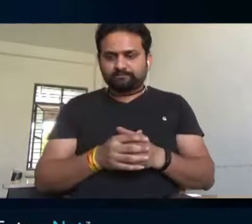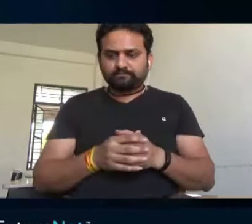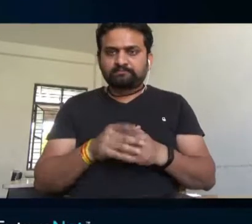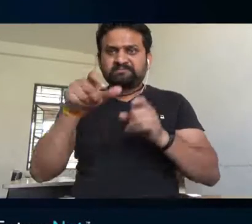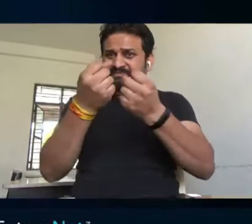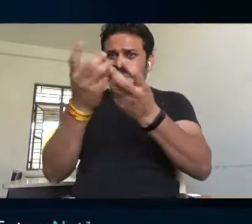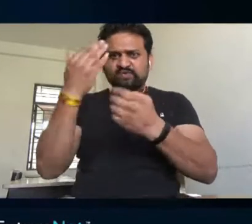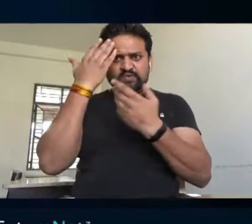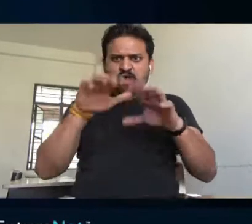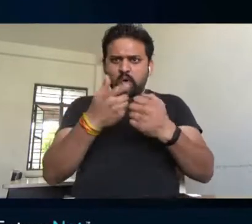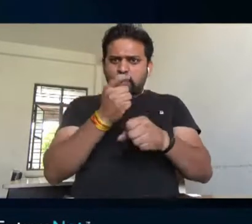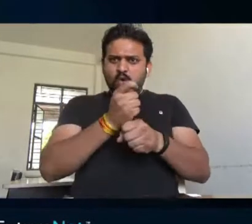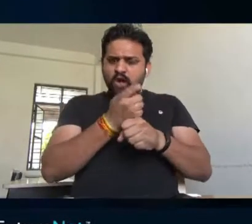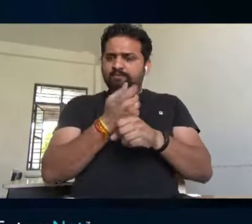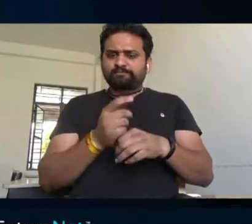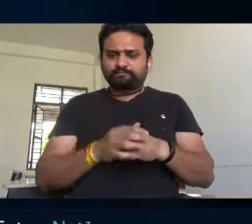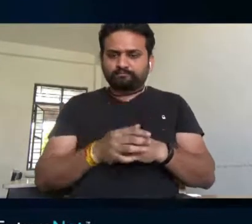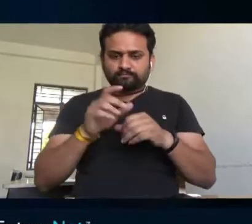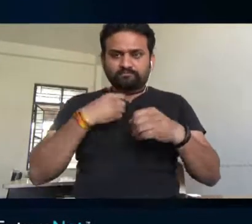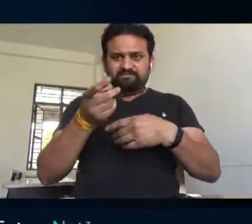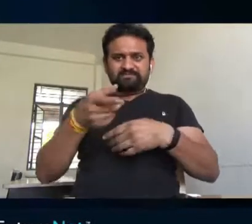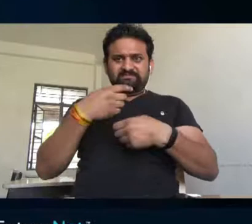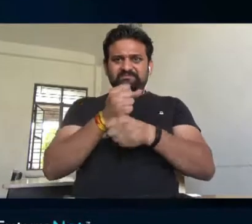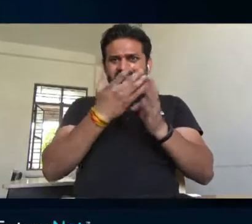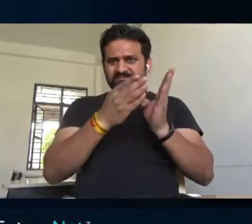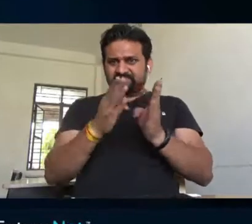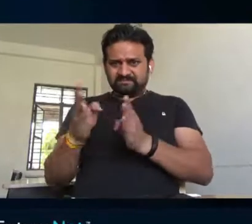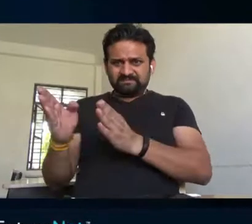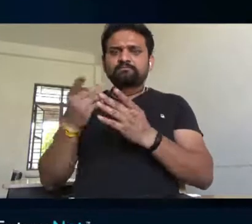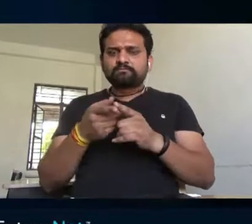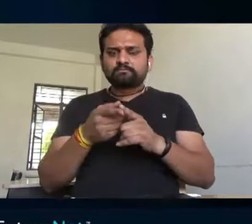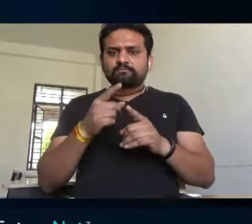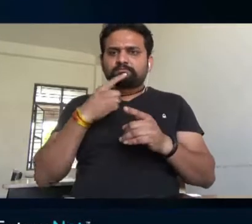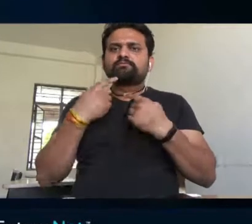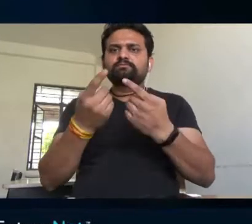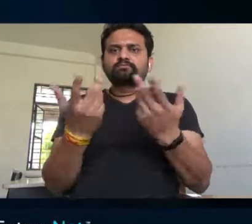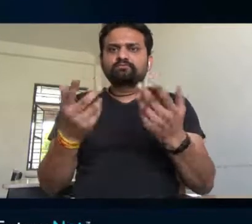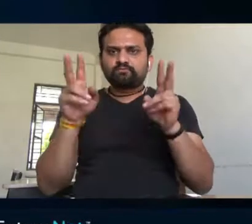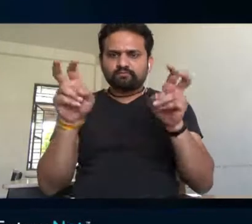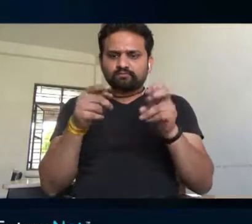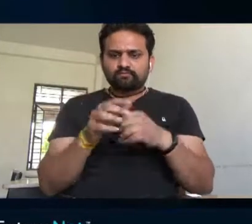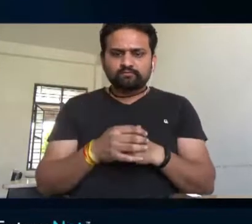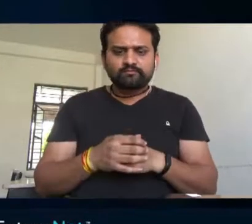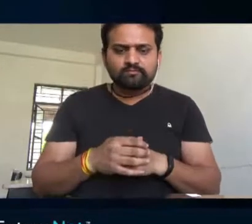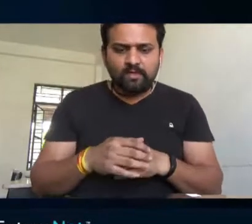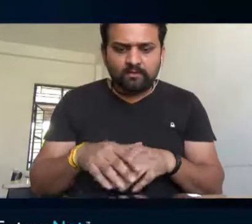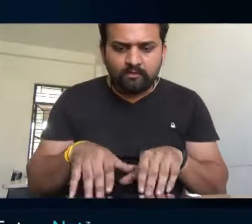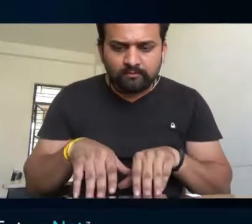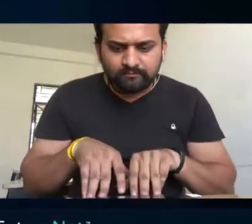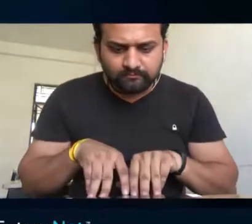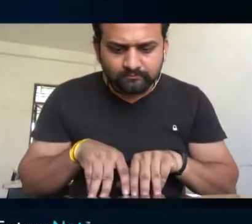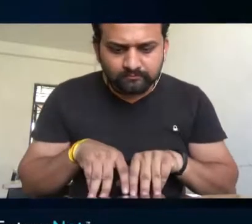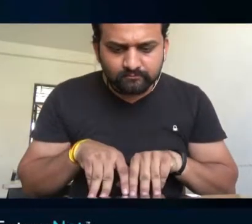call it regular people. Yeah. If you want to do that, you will find your way. If you still do it, you know how it works. But